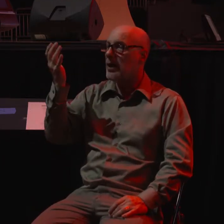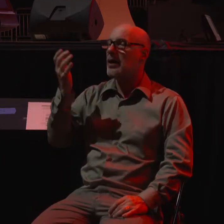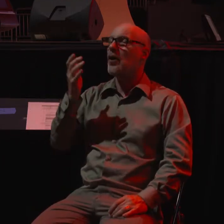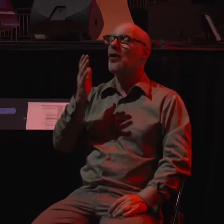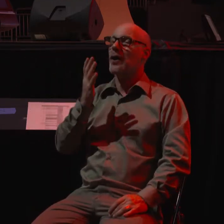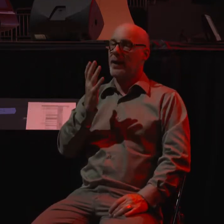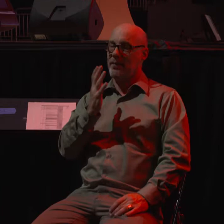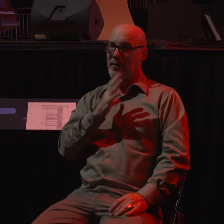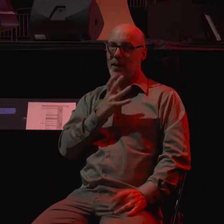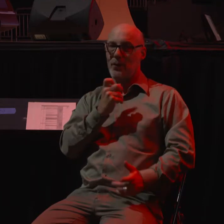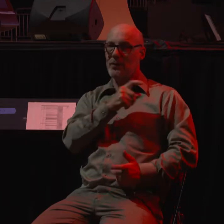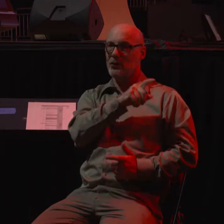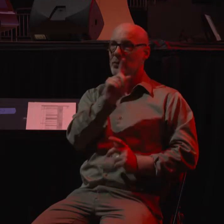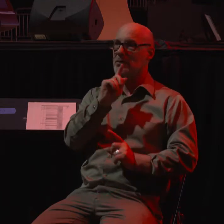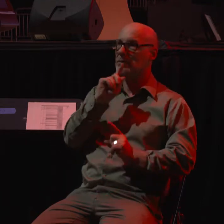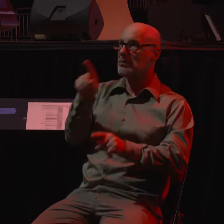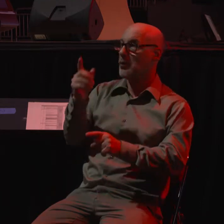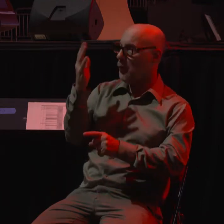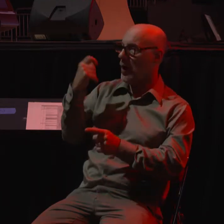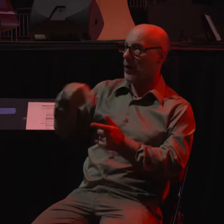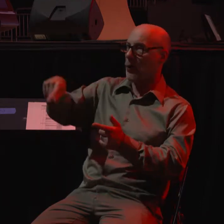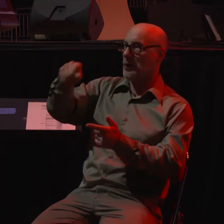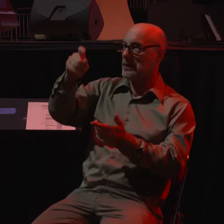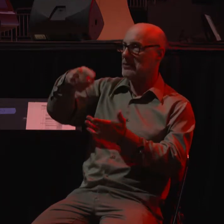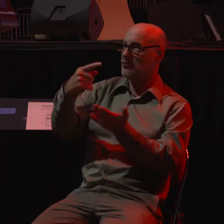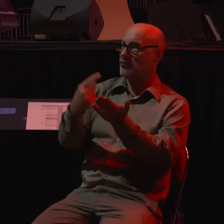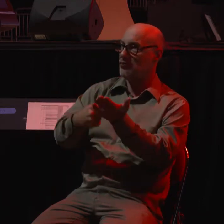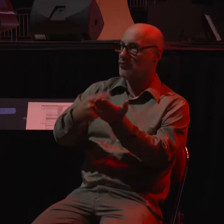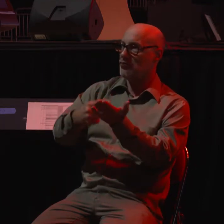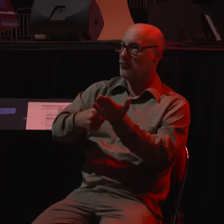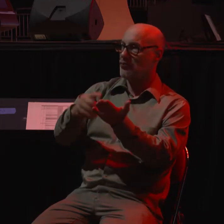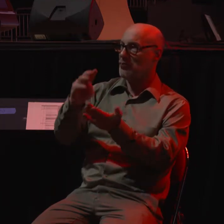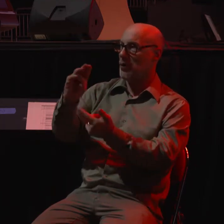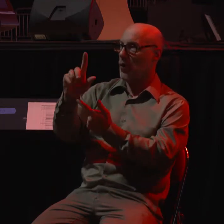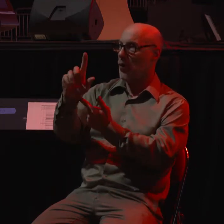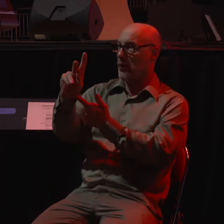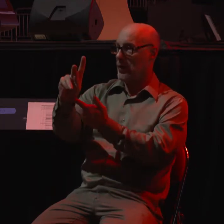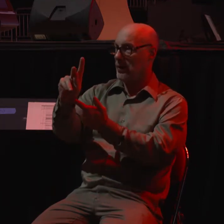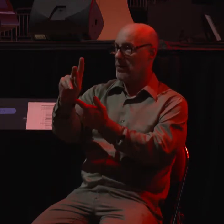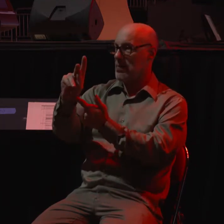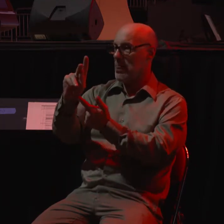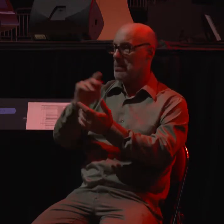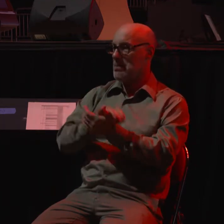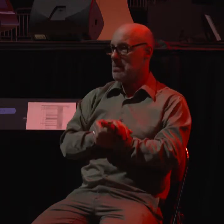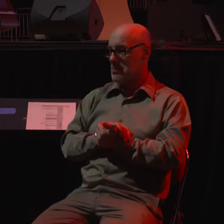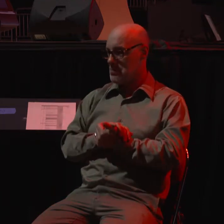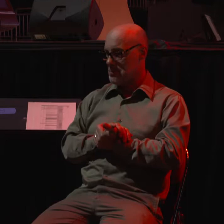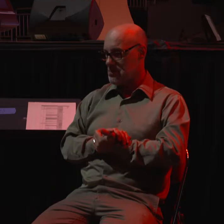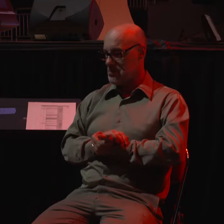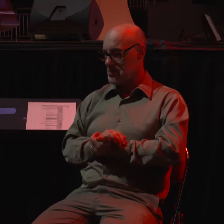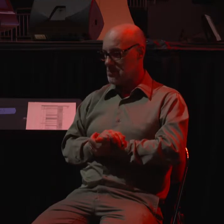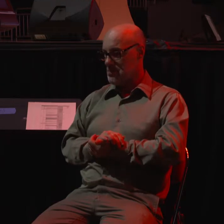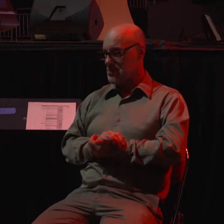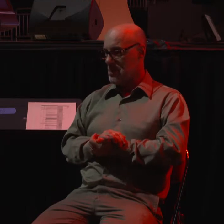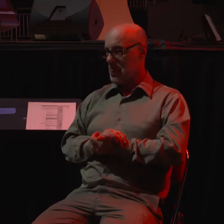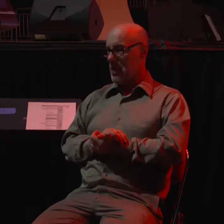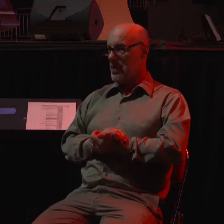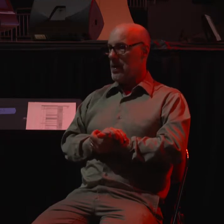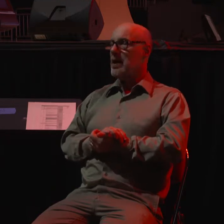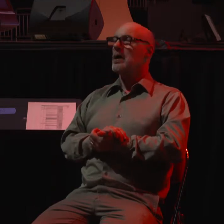that. Why talk about Dr. King? And then let's turn to what we should be learning, if anything, from Dr. King. I think